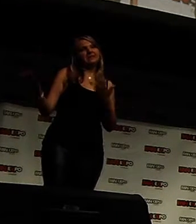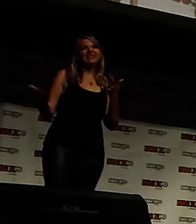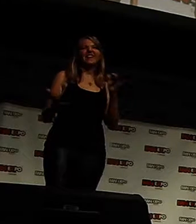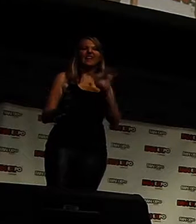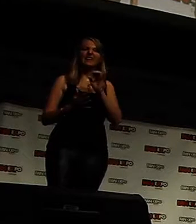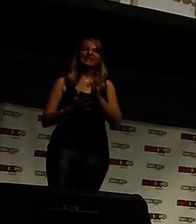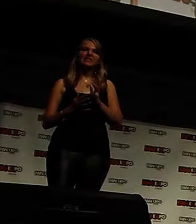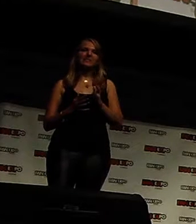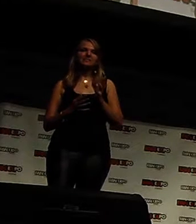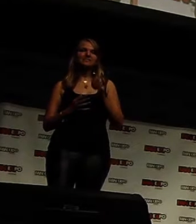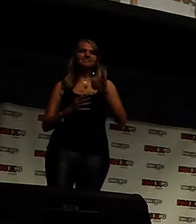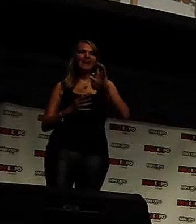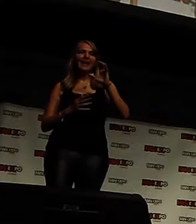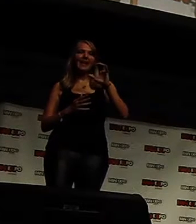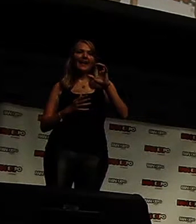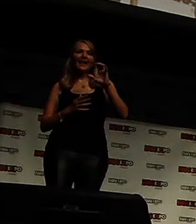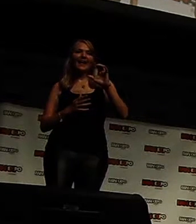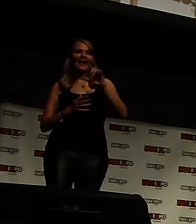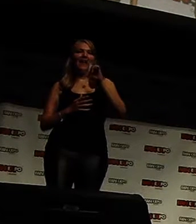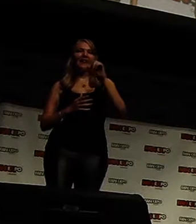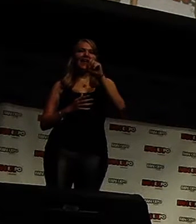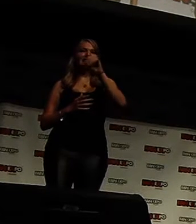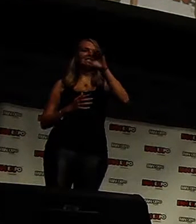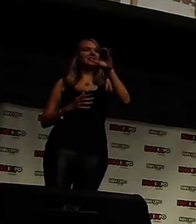classic, I think.